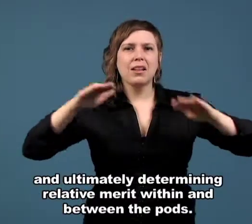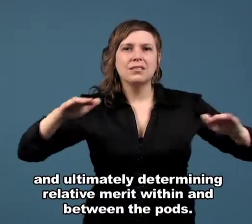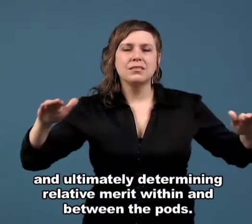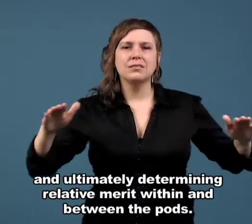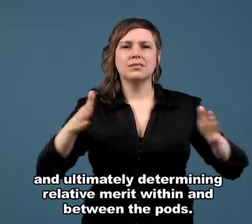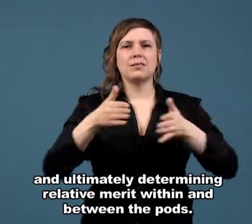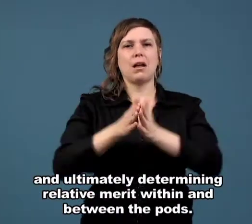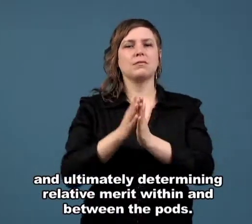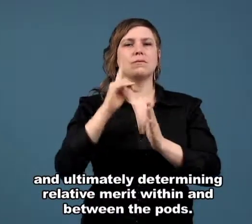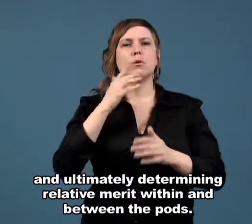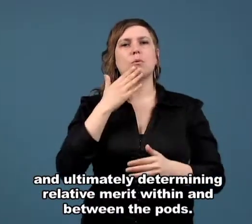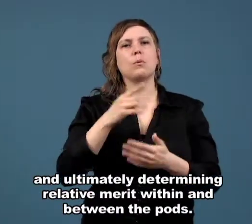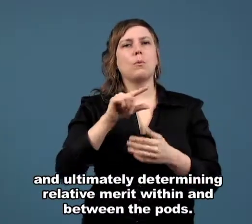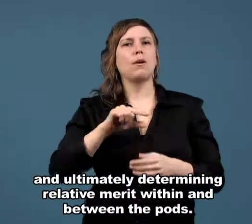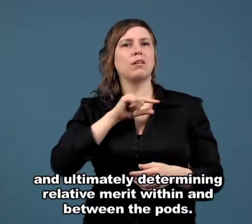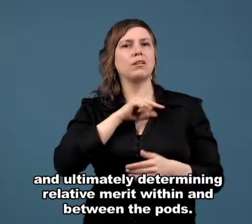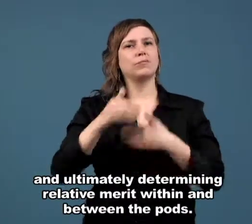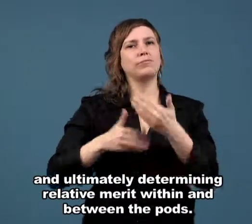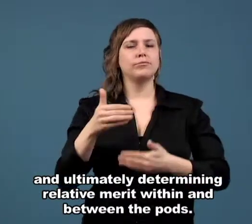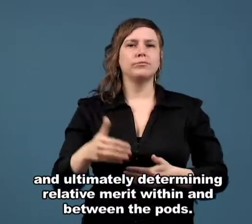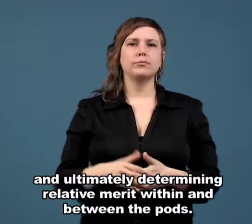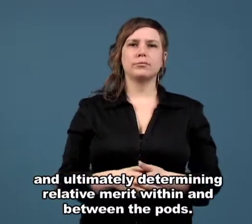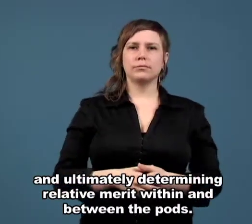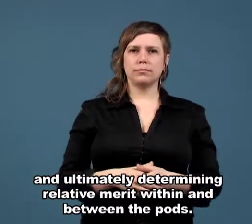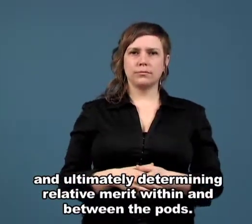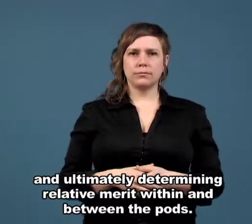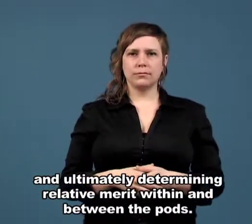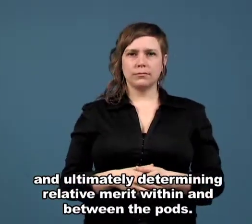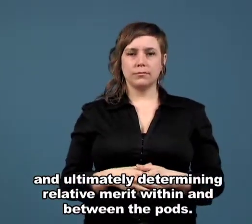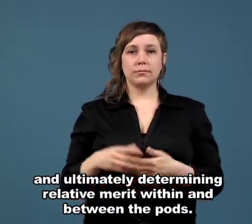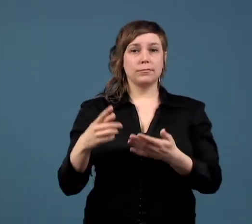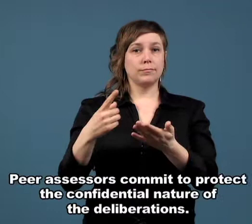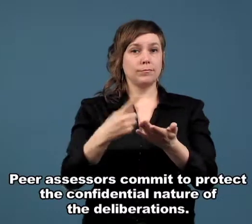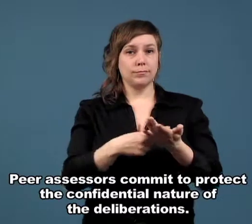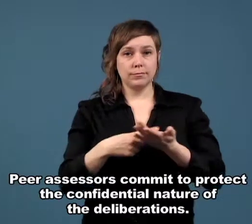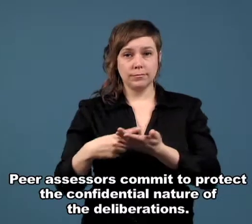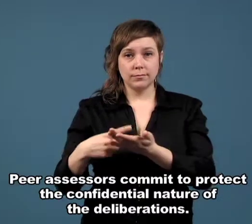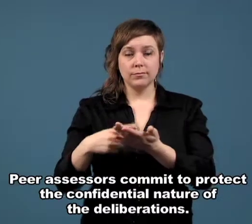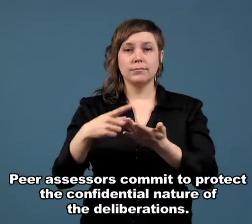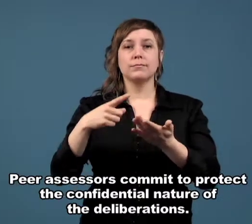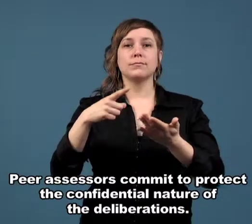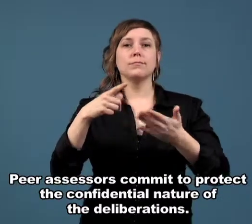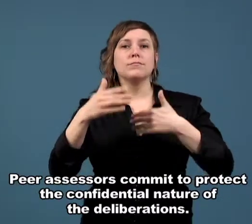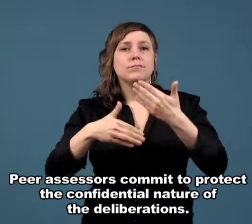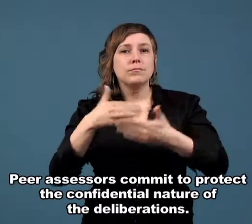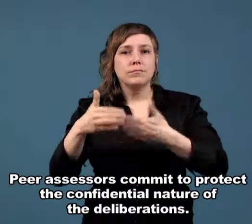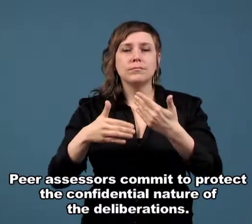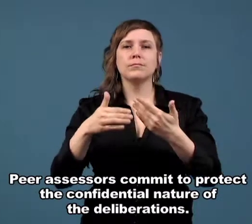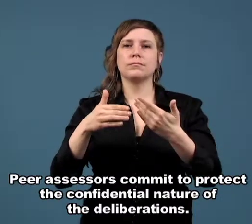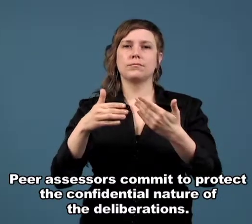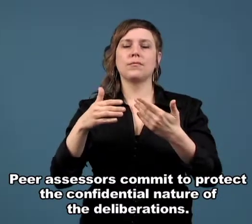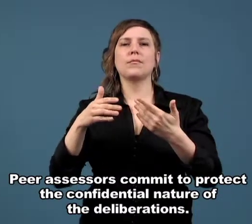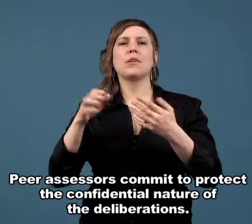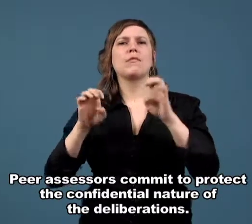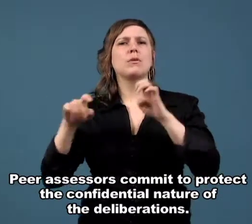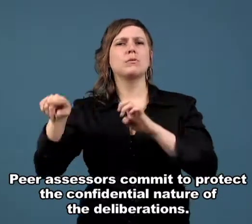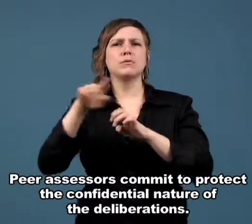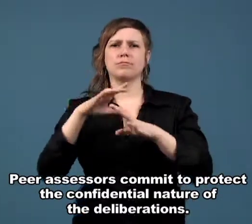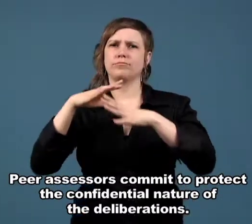ultimately determining relative merit within and between the pods. Peer assessors commit to protect the confidential nature